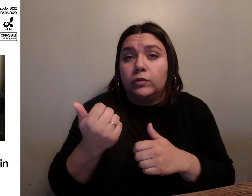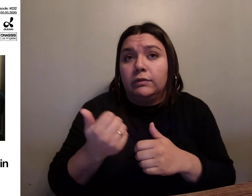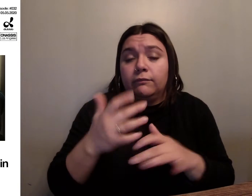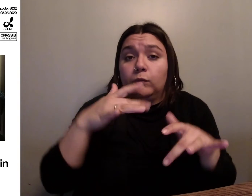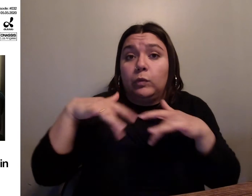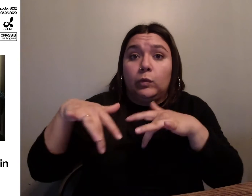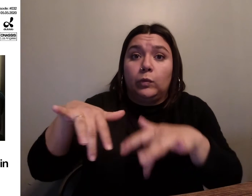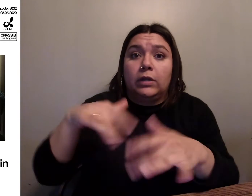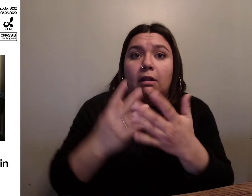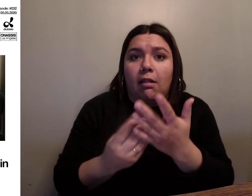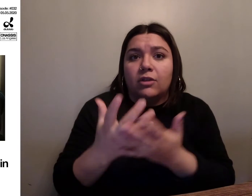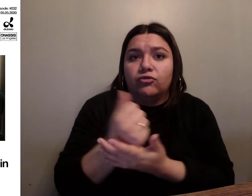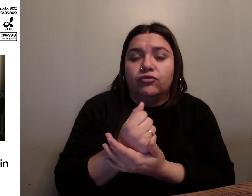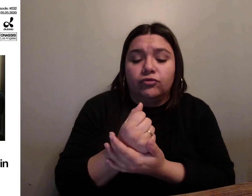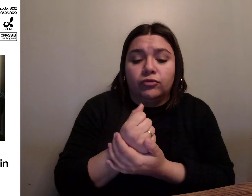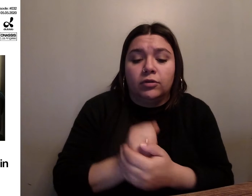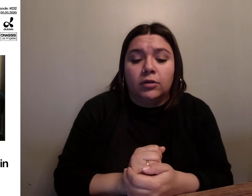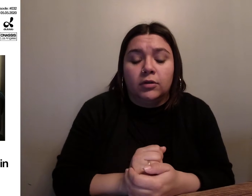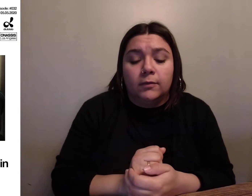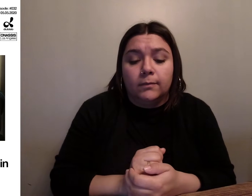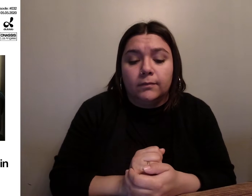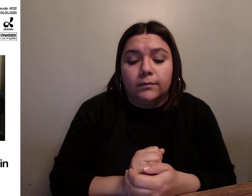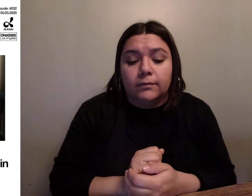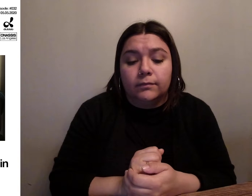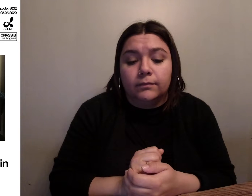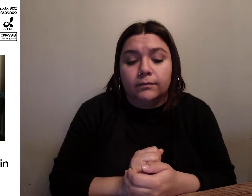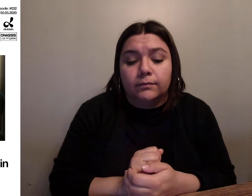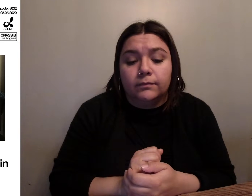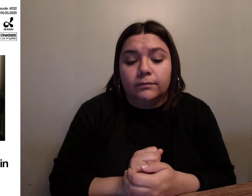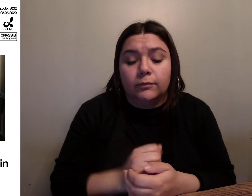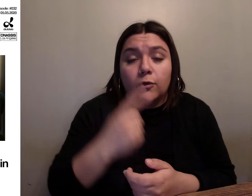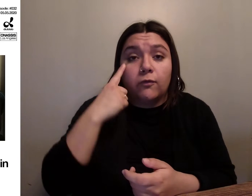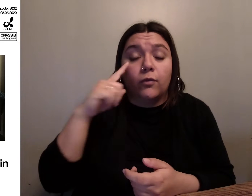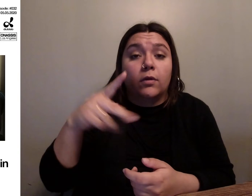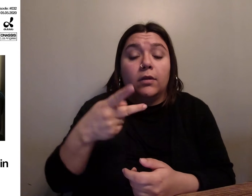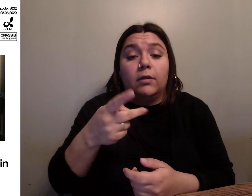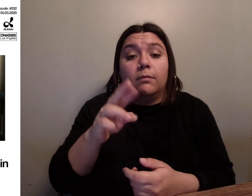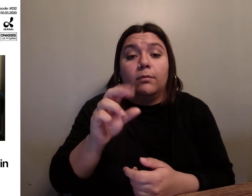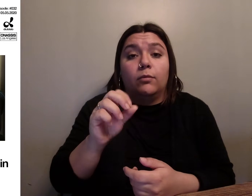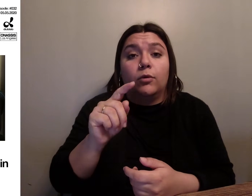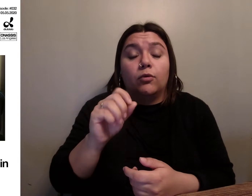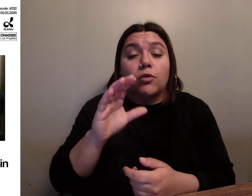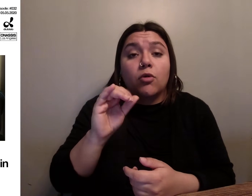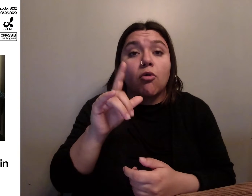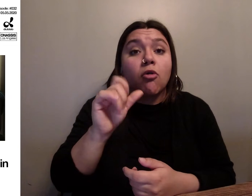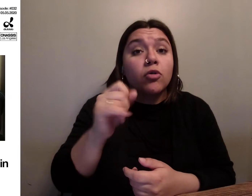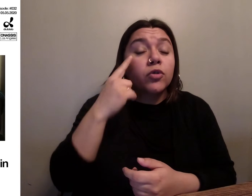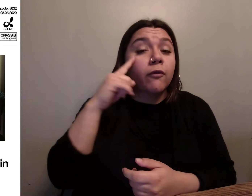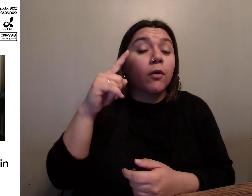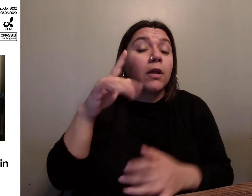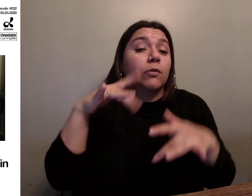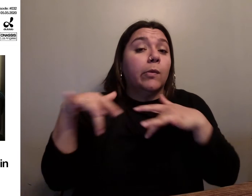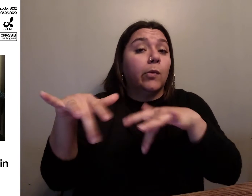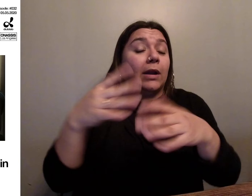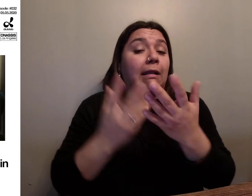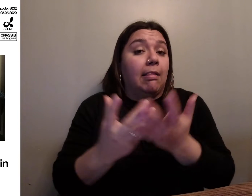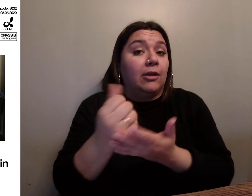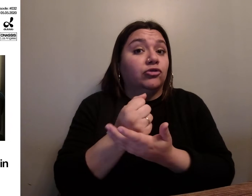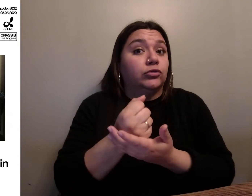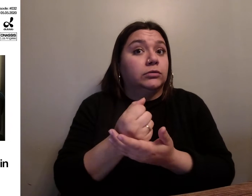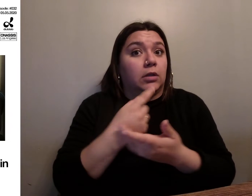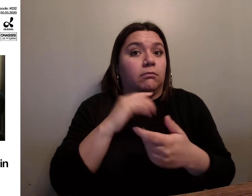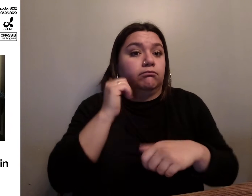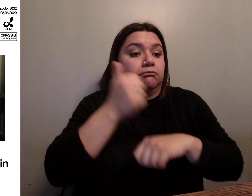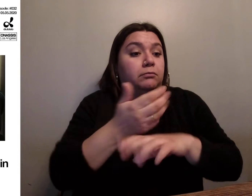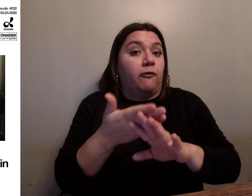of the protocols of most of the recording collections that were made before then were made with single individual recordings